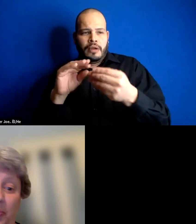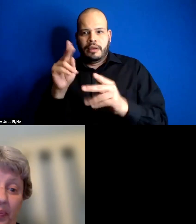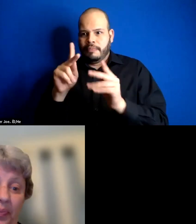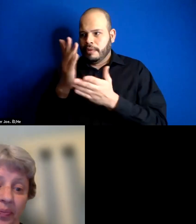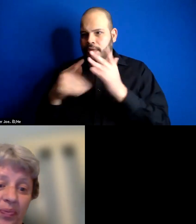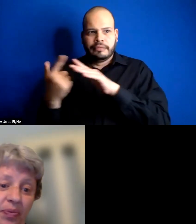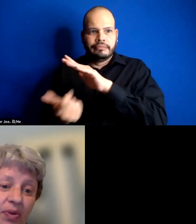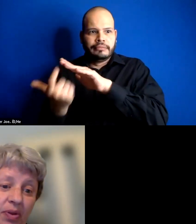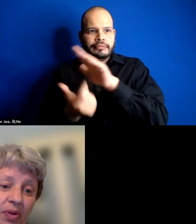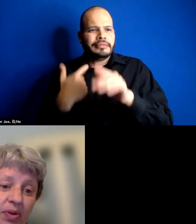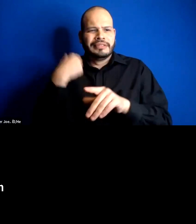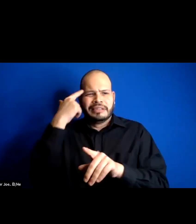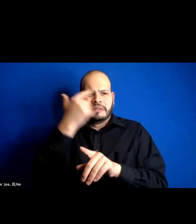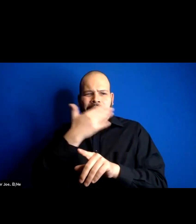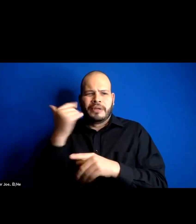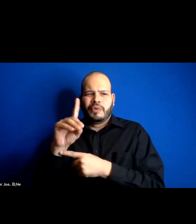doodle.